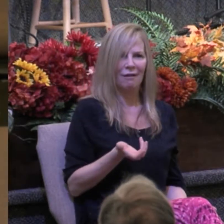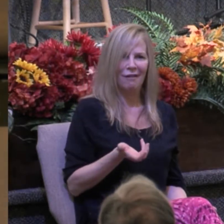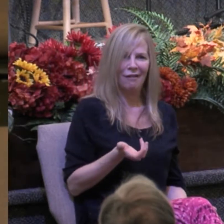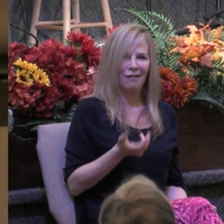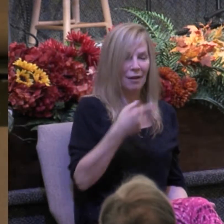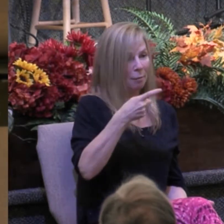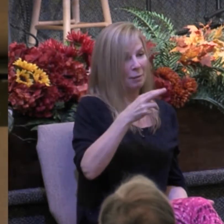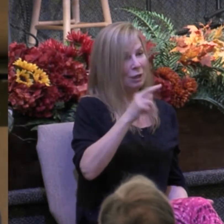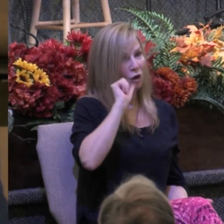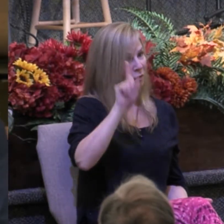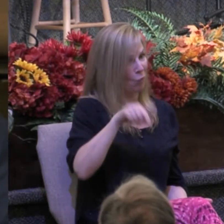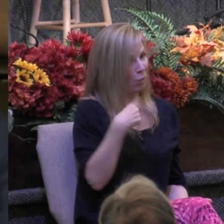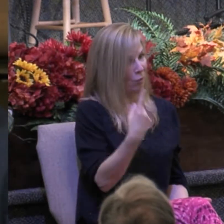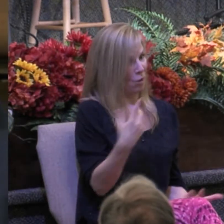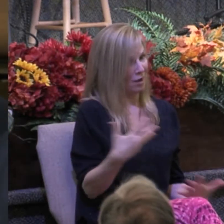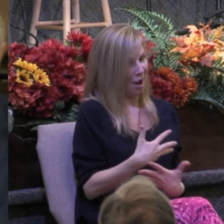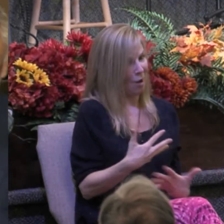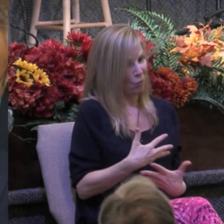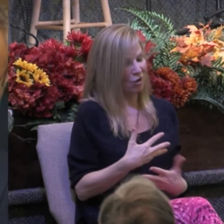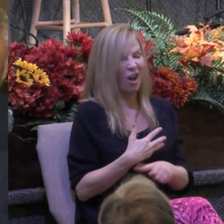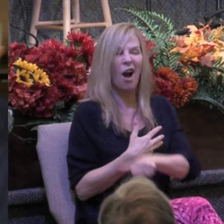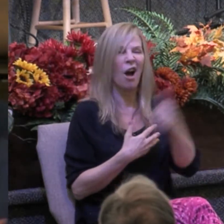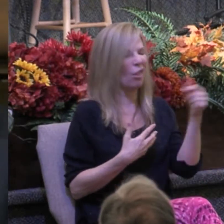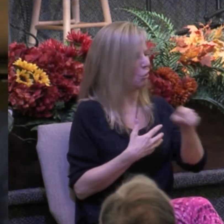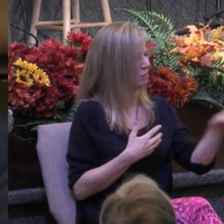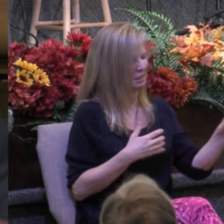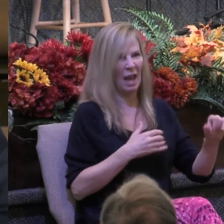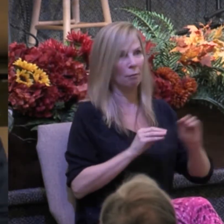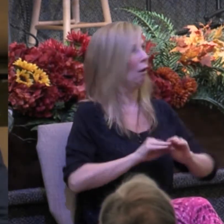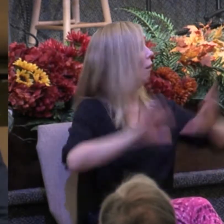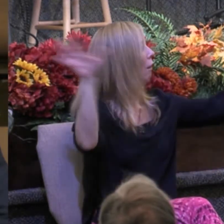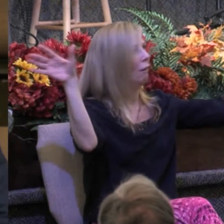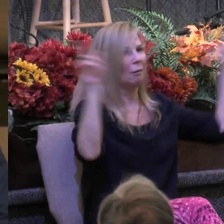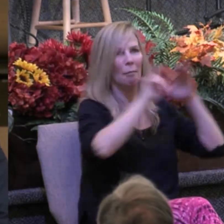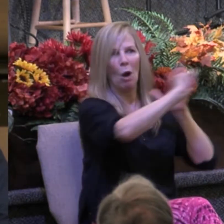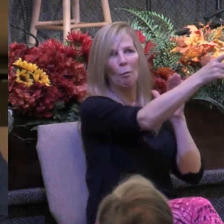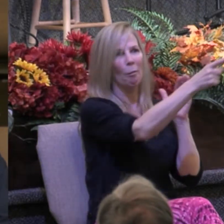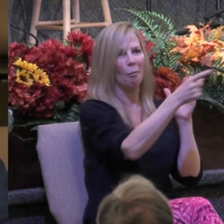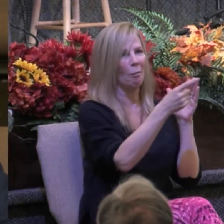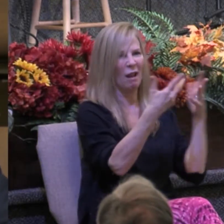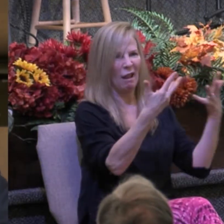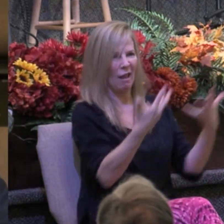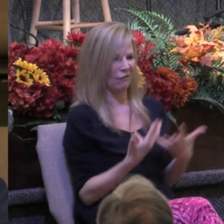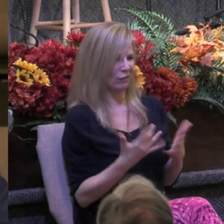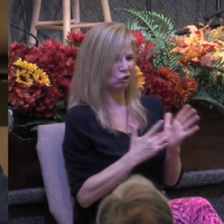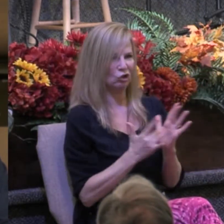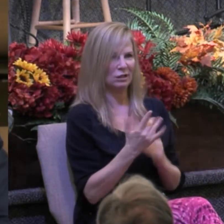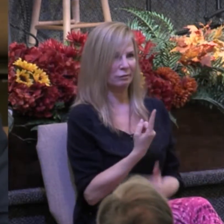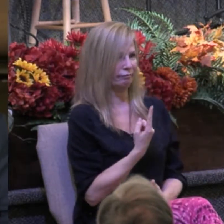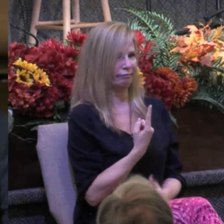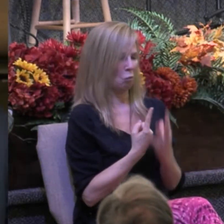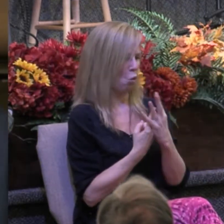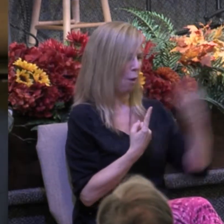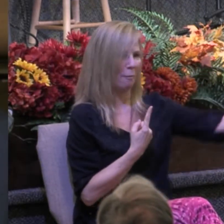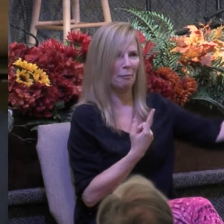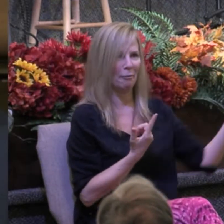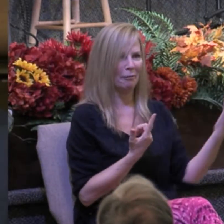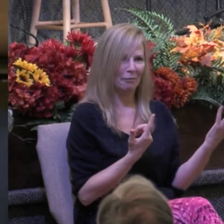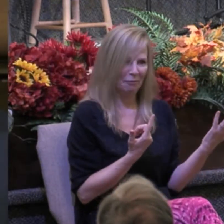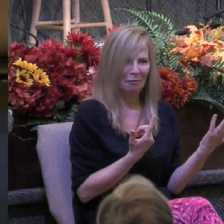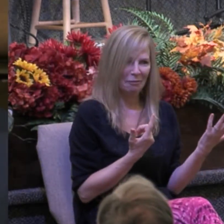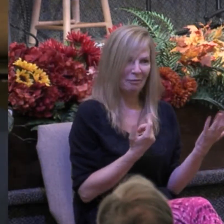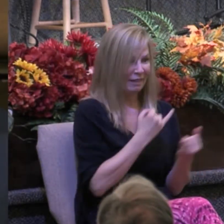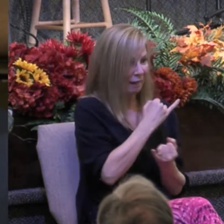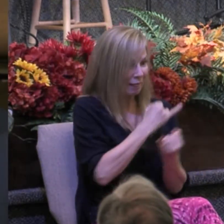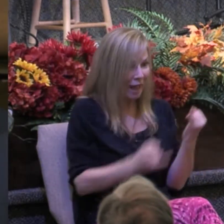cowardly apostle. All the other apostles had fled and abandoned Jesus when he was arrested. At the final Passover